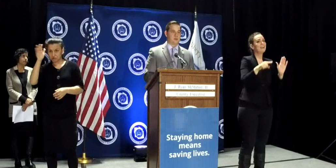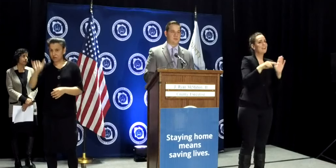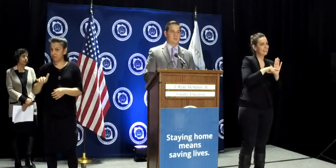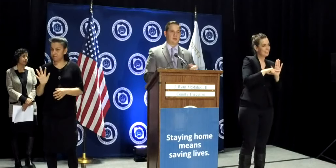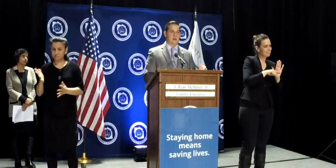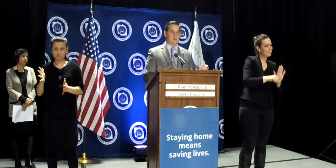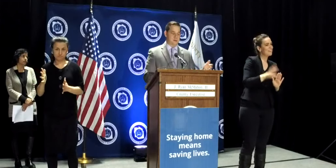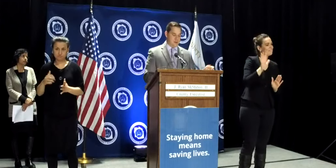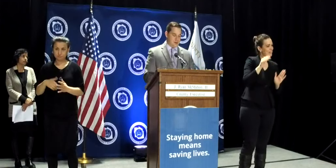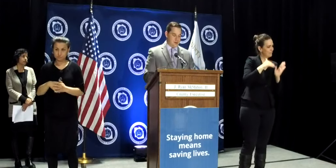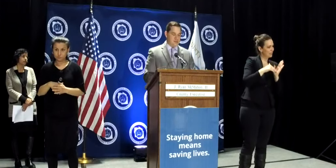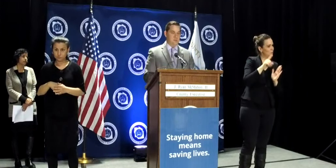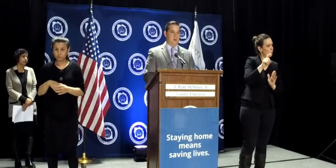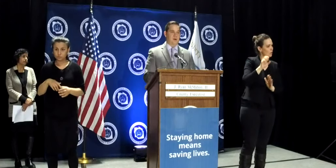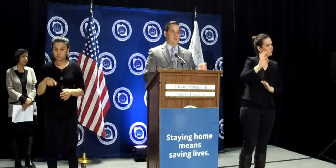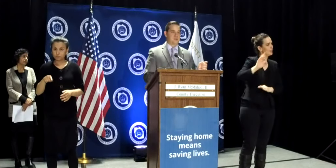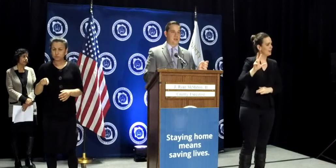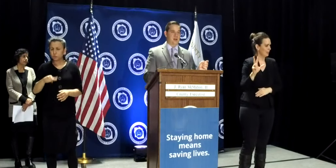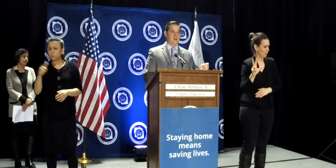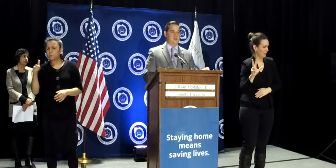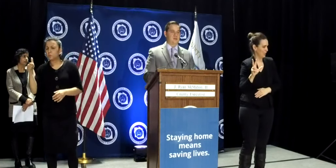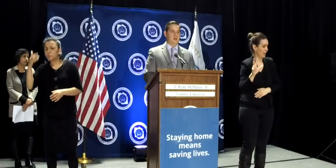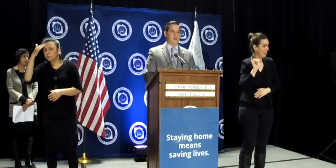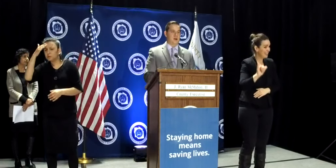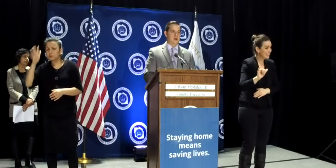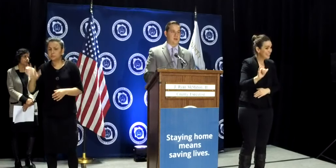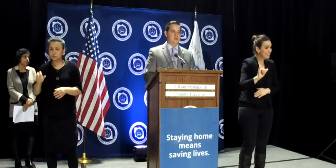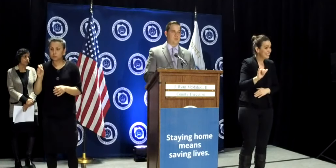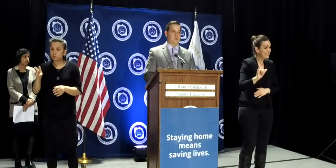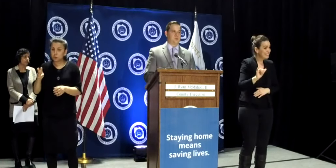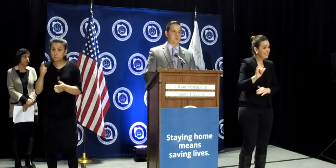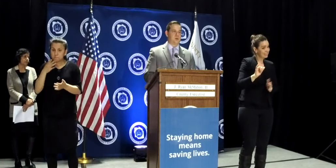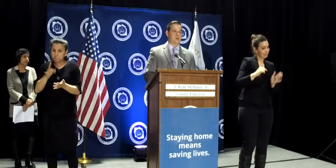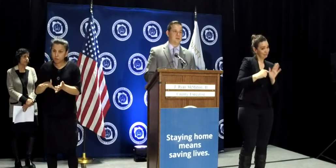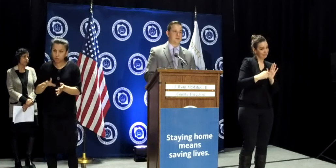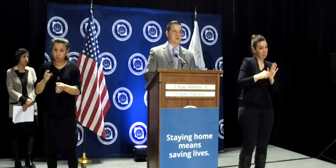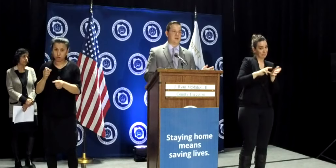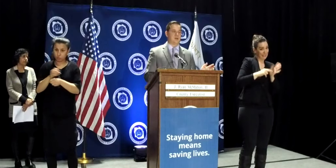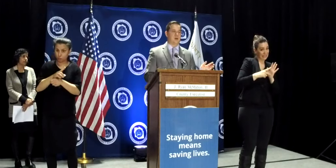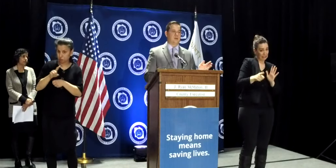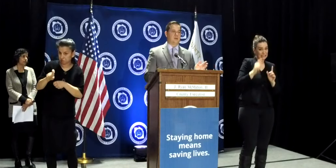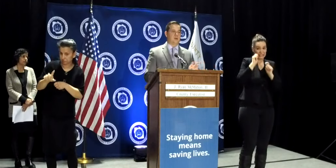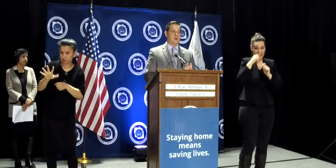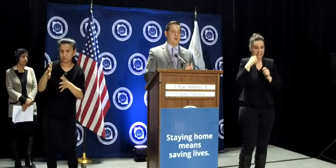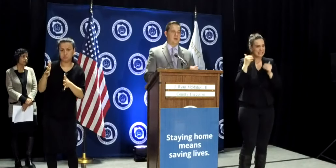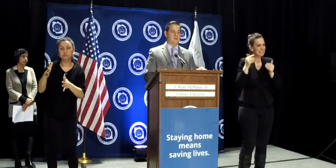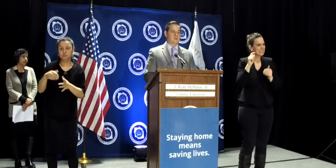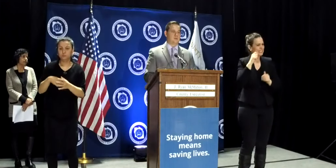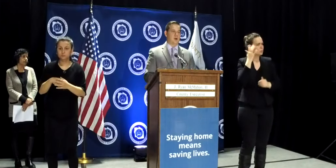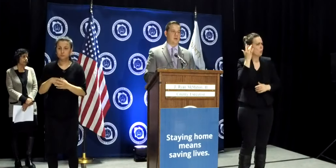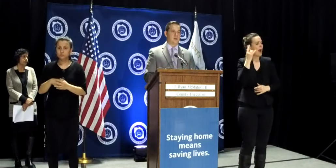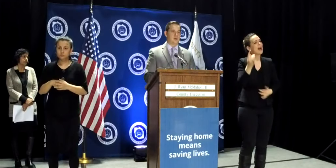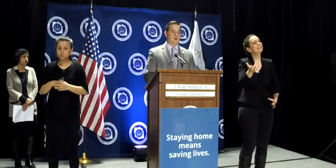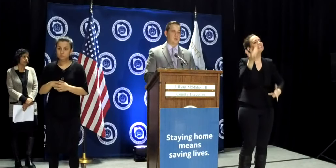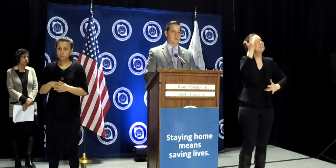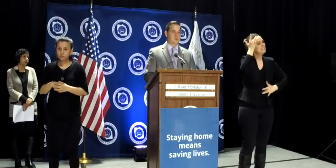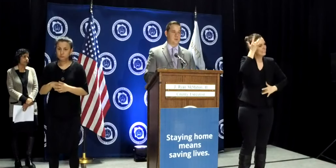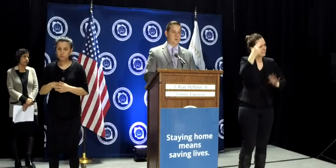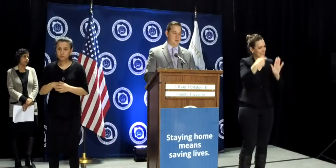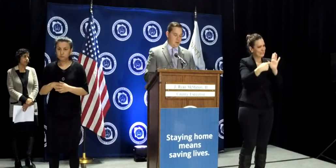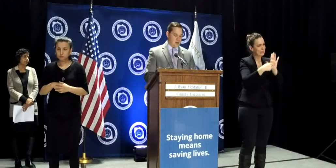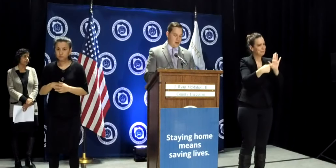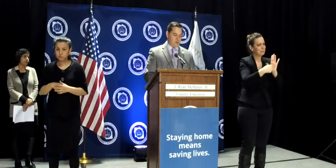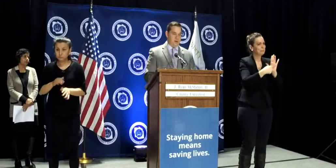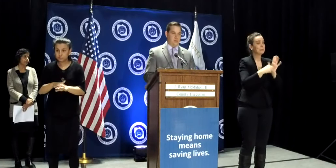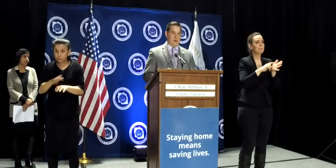were sick with something else. That's been part of this challenge, is that respiratory illness has hung along longer than